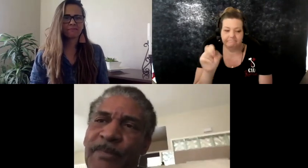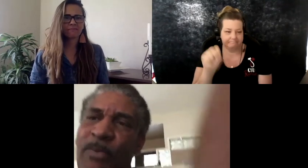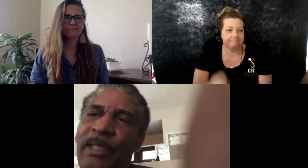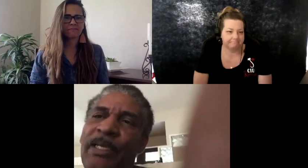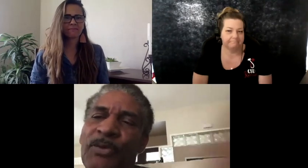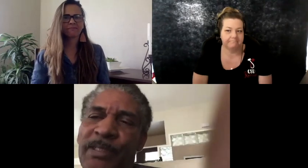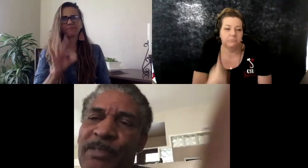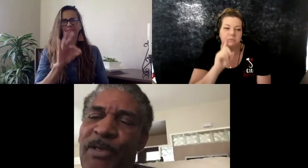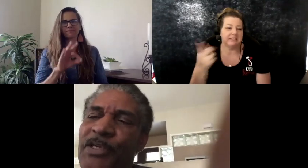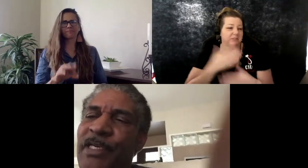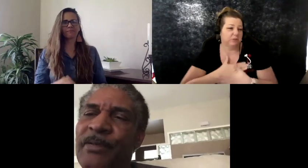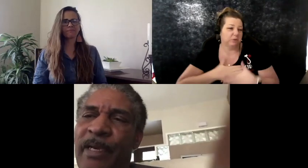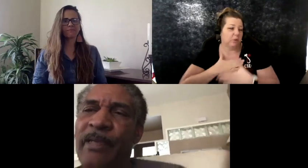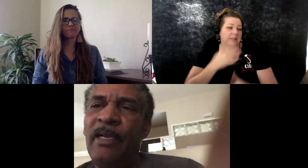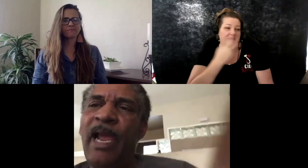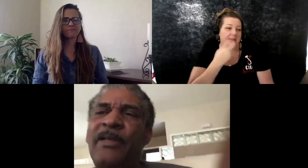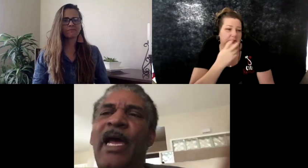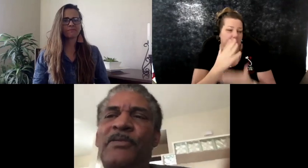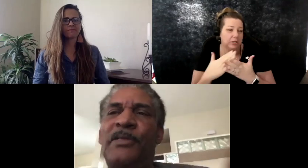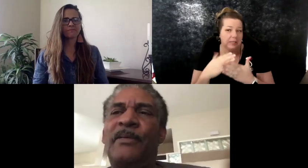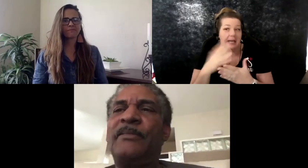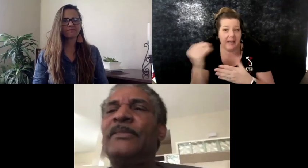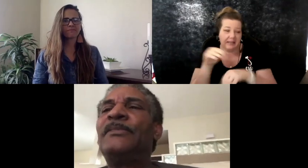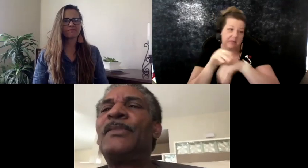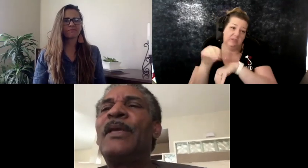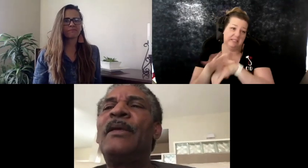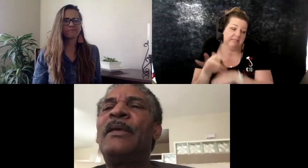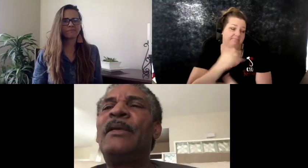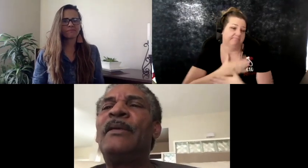Mm-hmm. He really enjoys the speech teacher and the counselor.